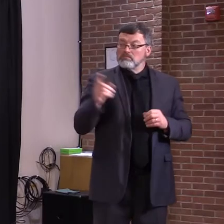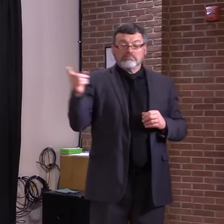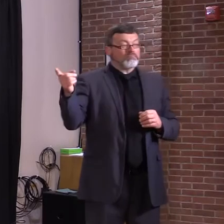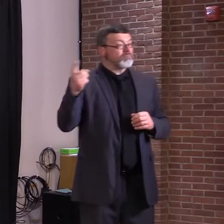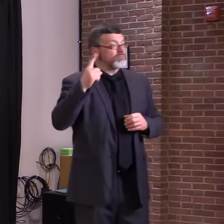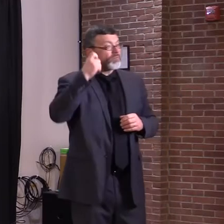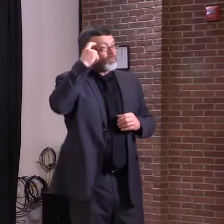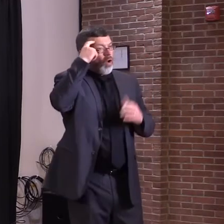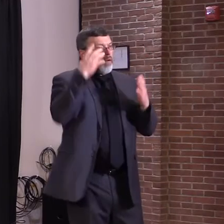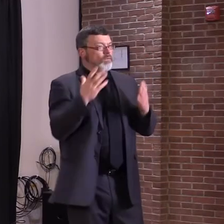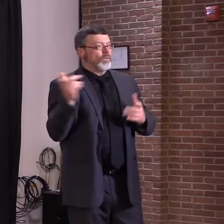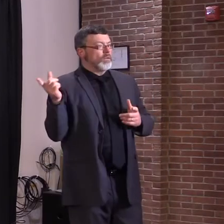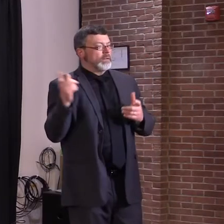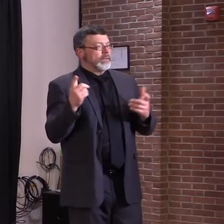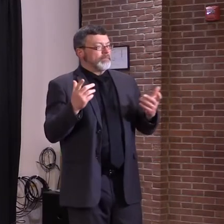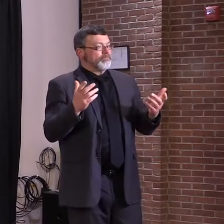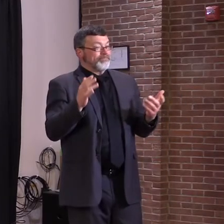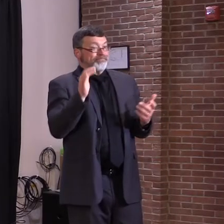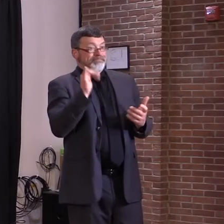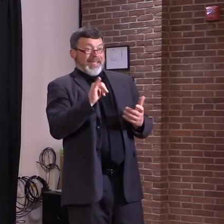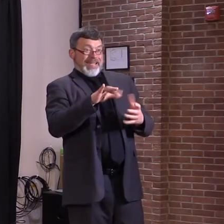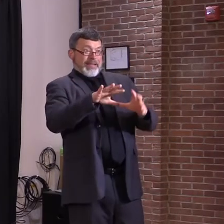of that entity. So